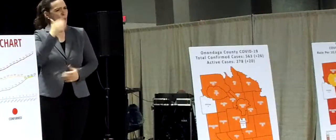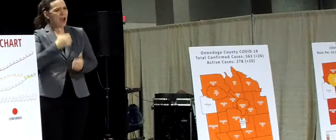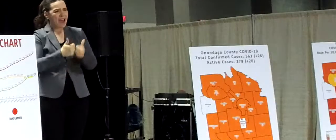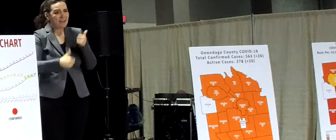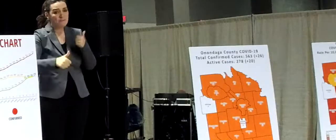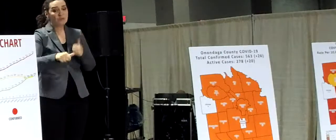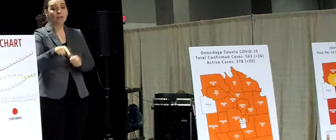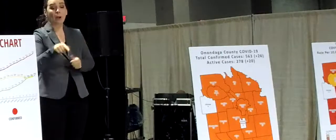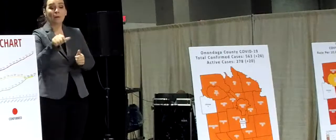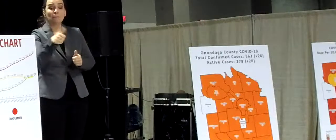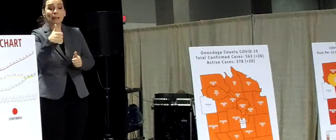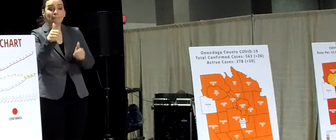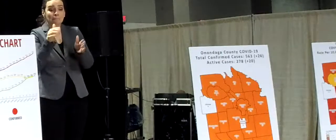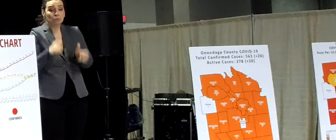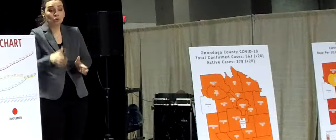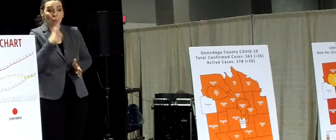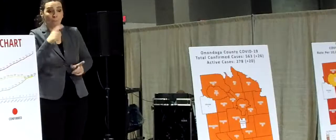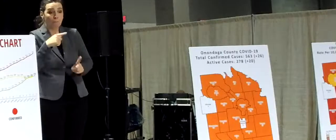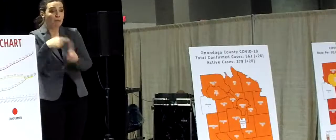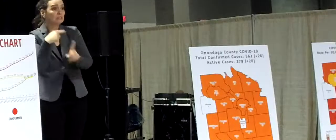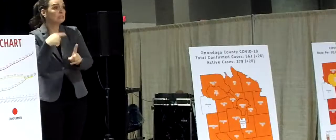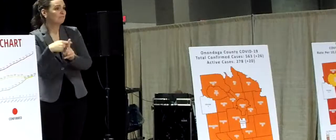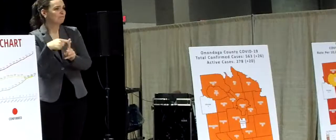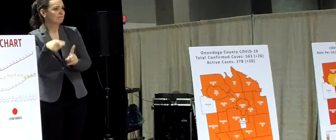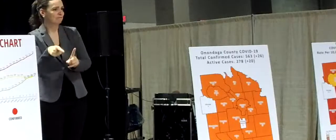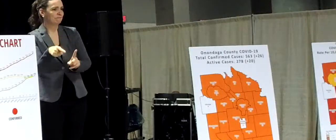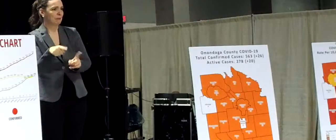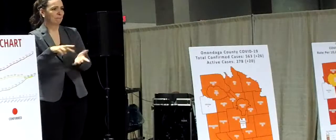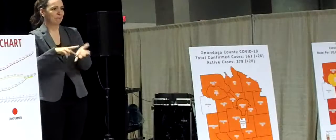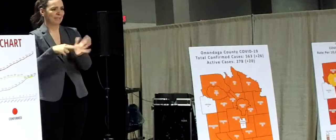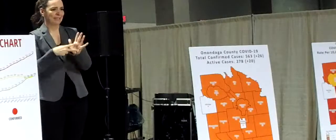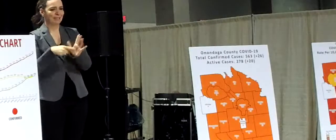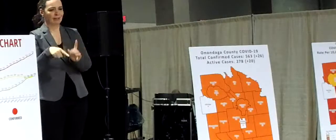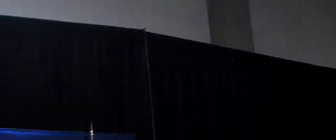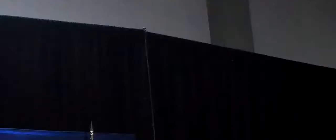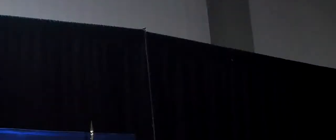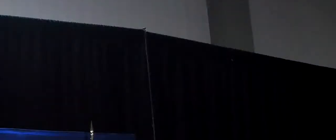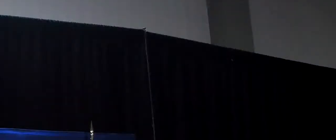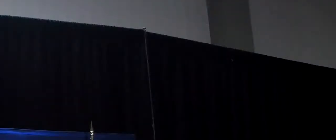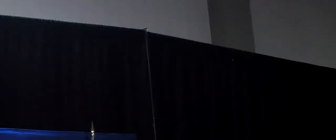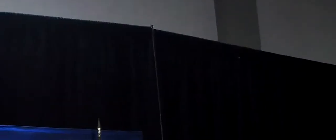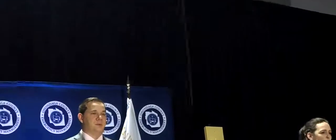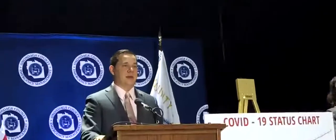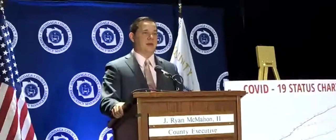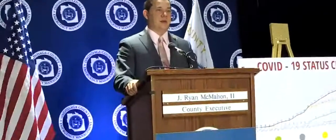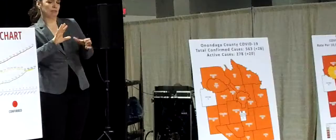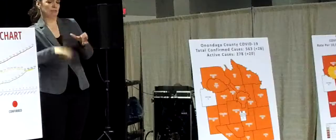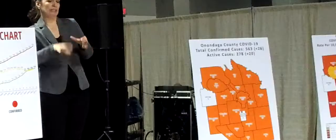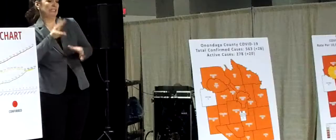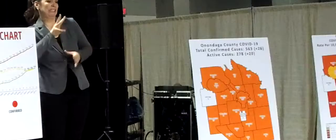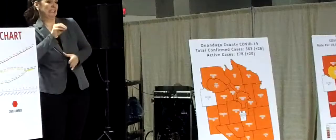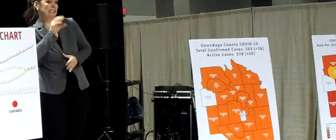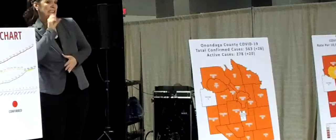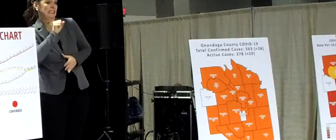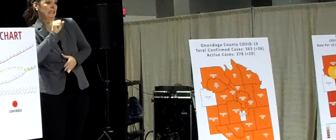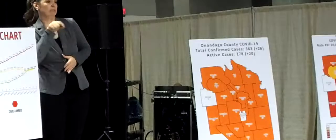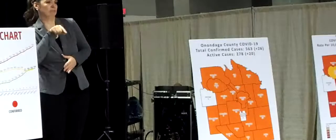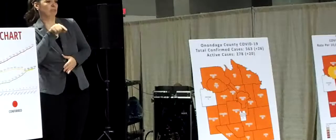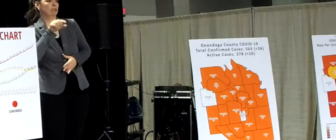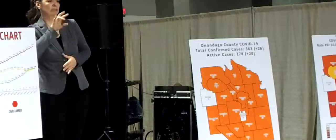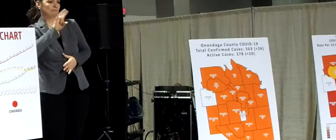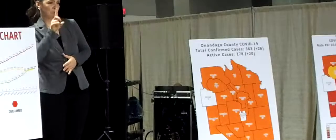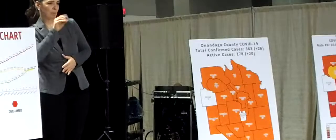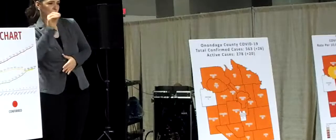we'll have at least 1 to 2 positive cases from just household contacts. People that percent are under